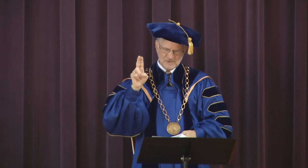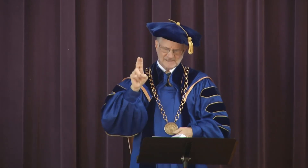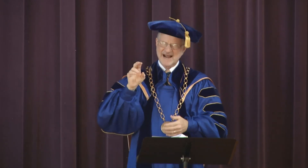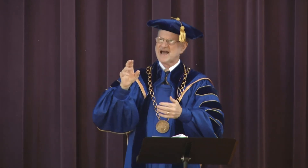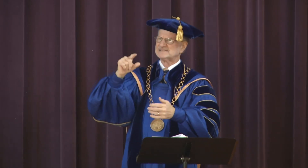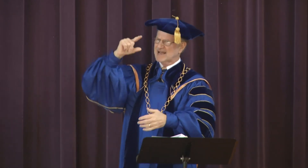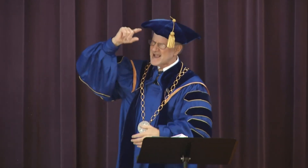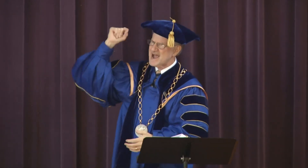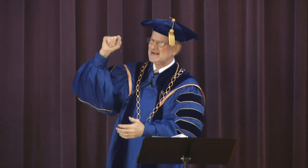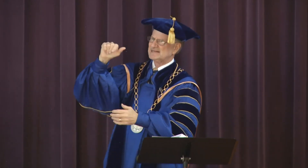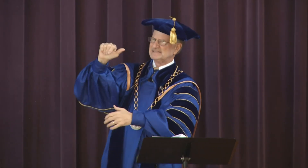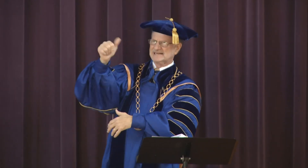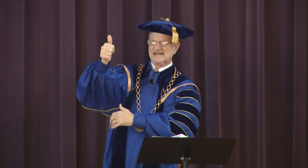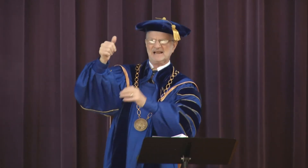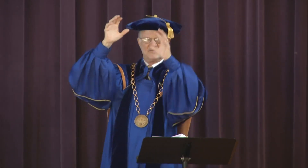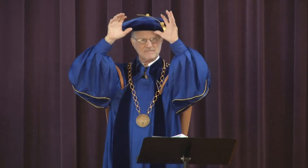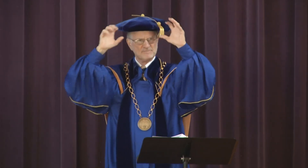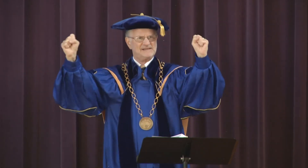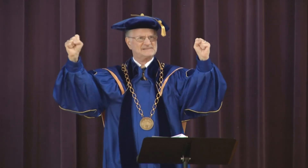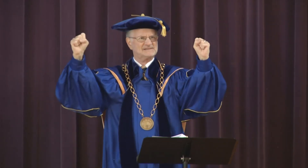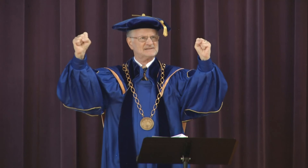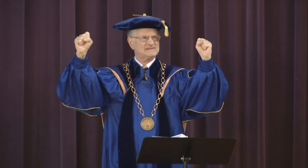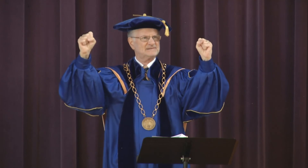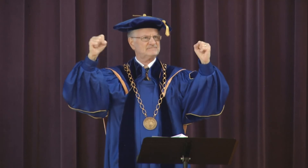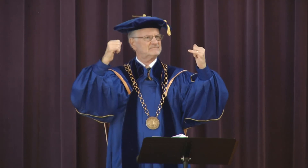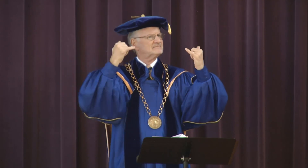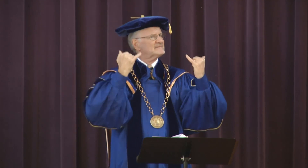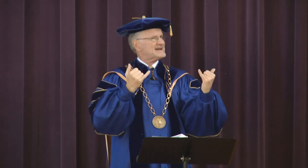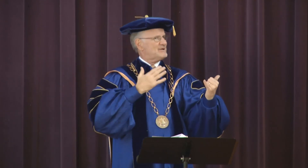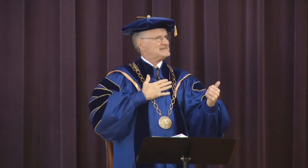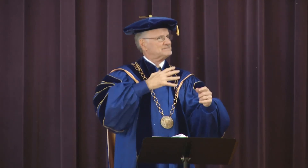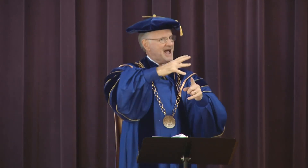at Gallaudet University as Gallaudet's 10th president.